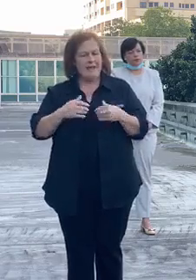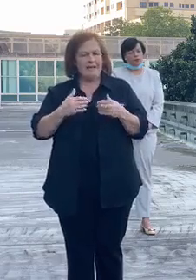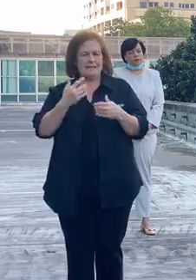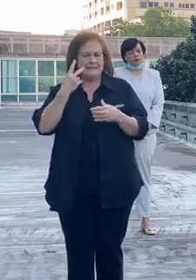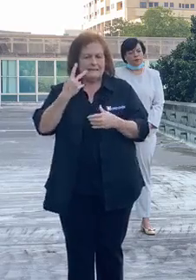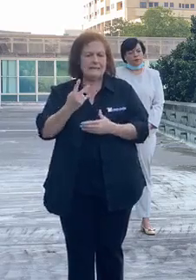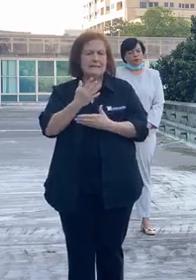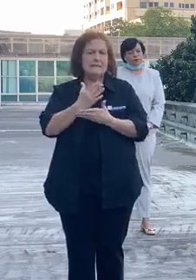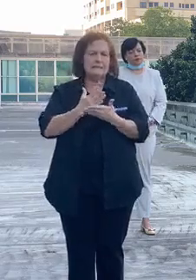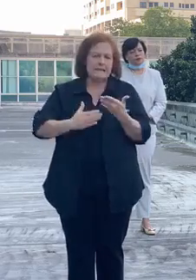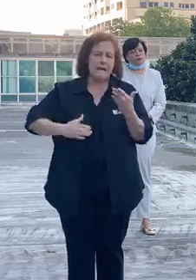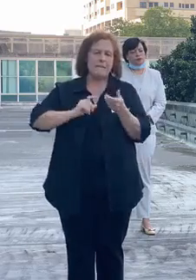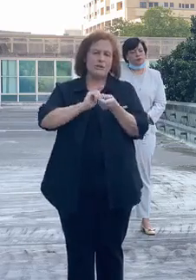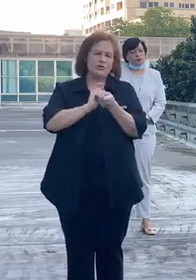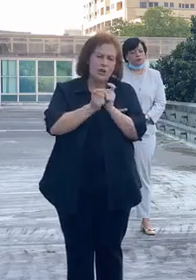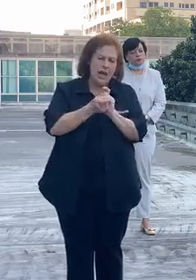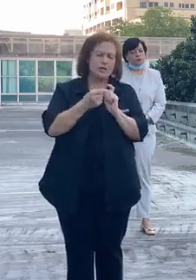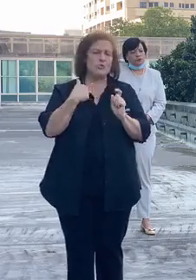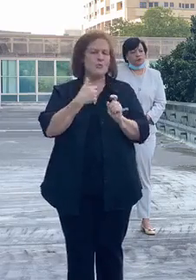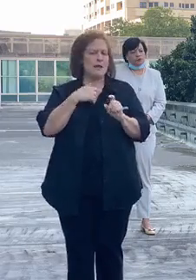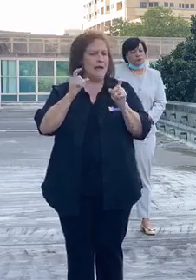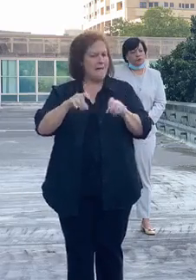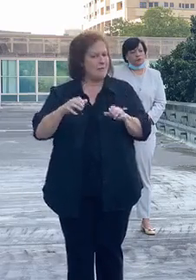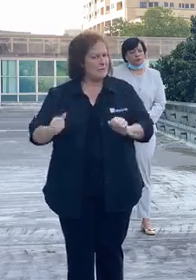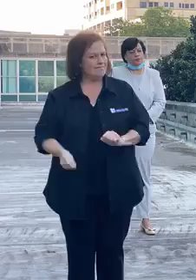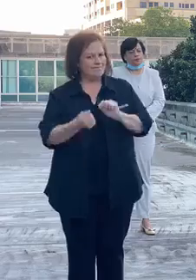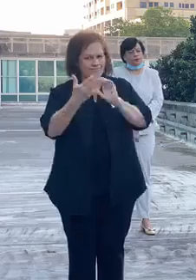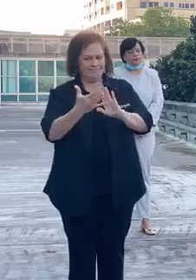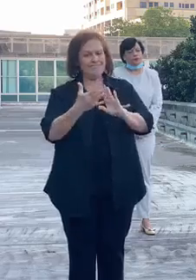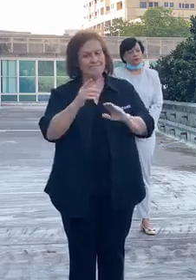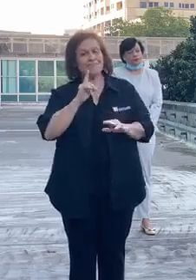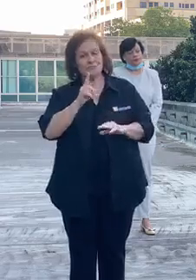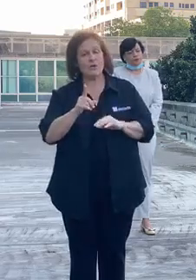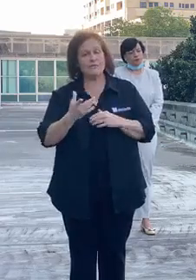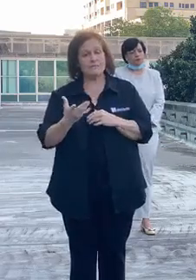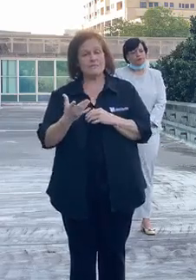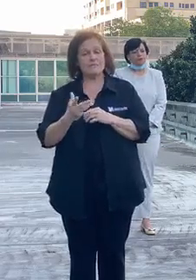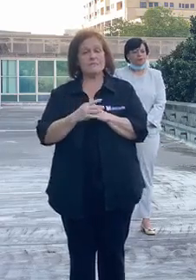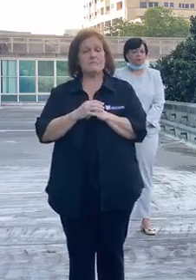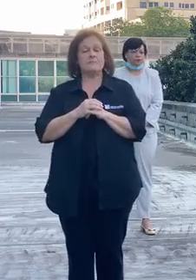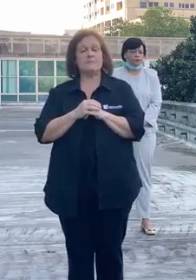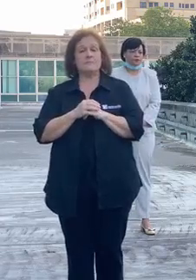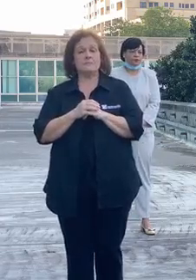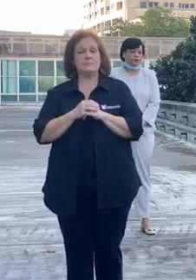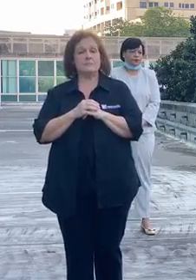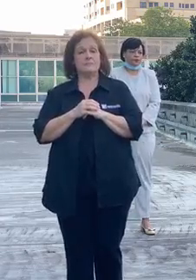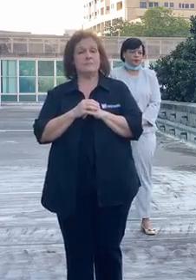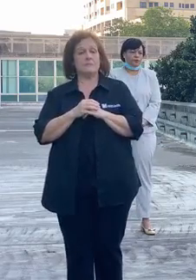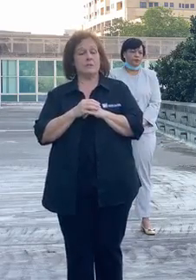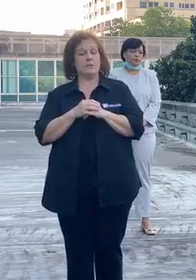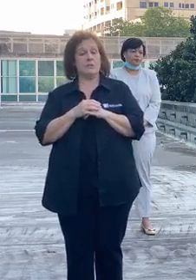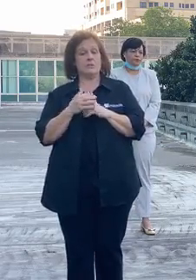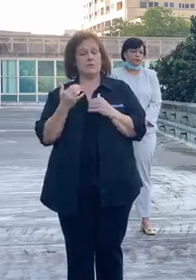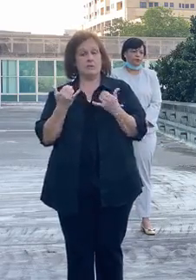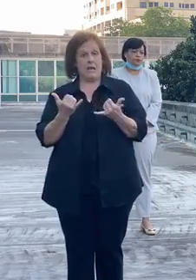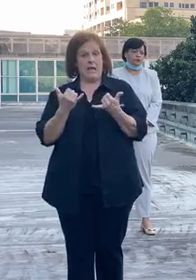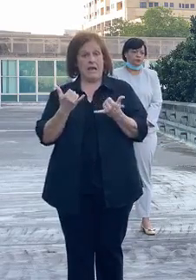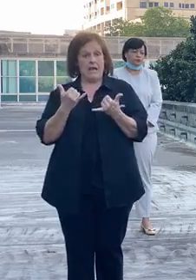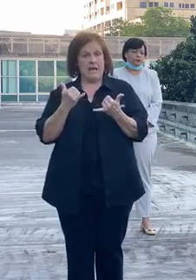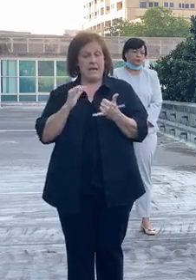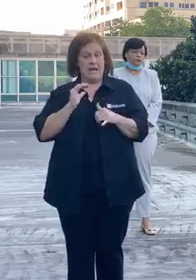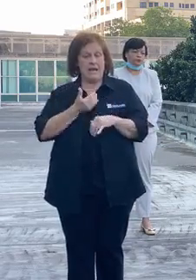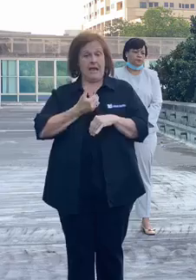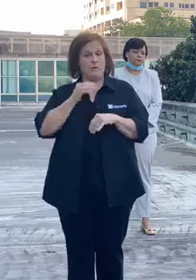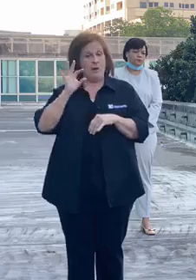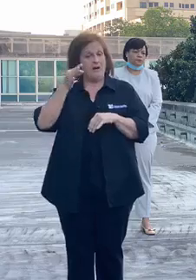to address this unacceptable reality. So as we close down our federal